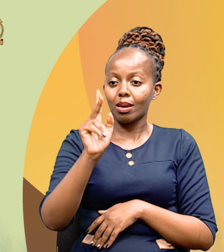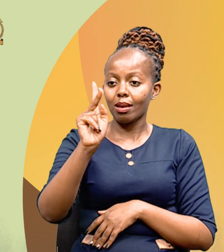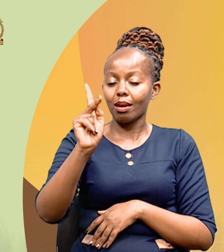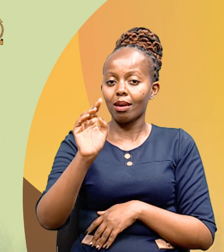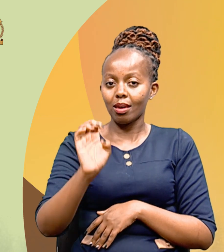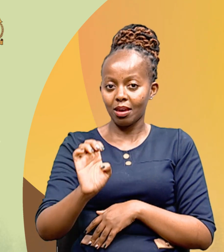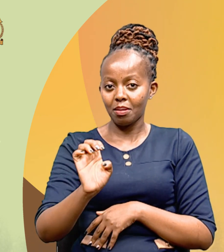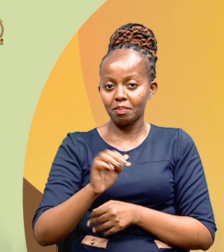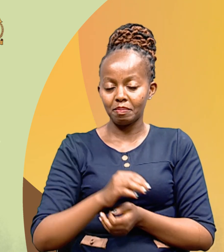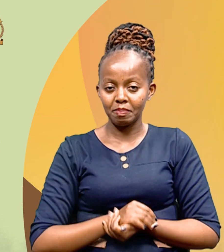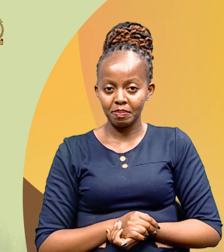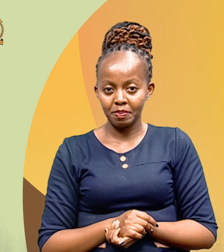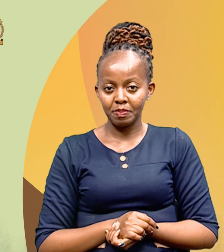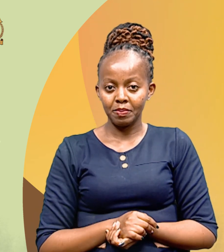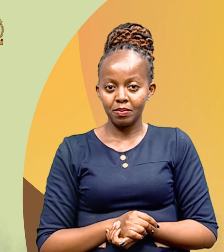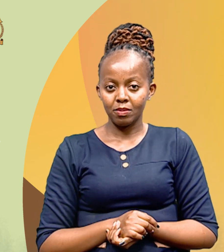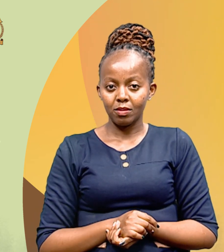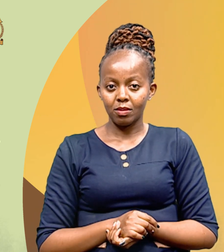info@cle.or.ke.